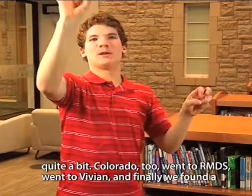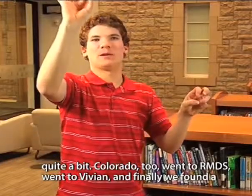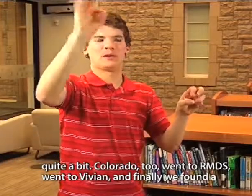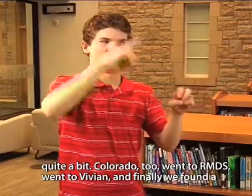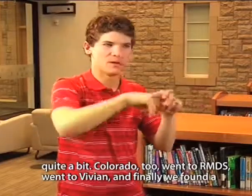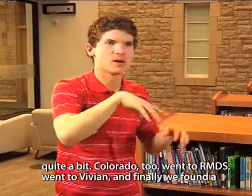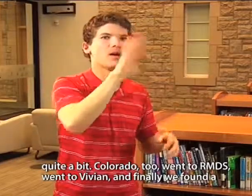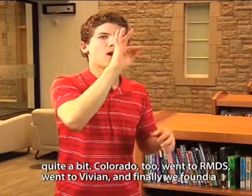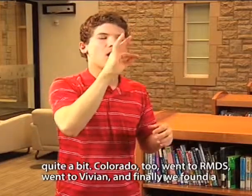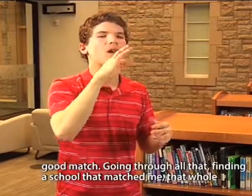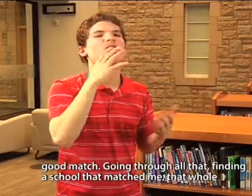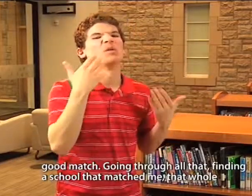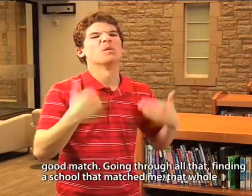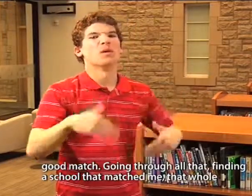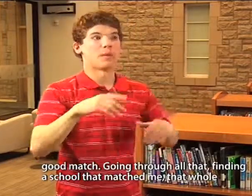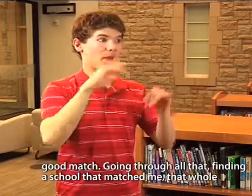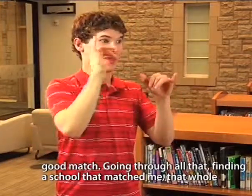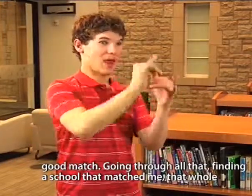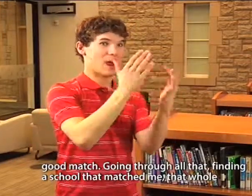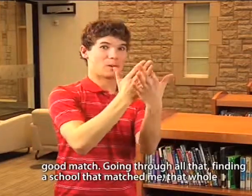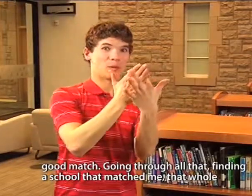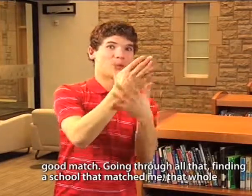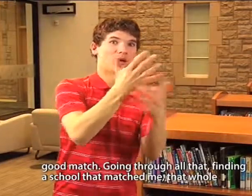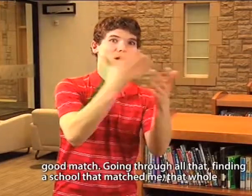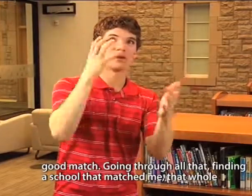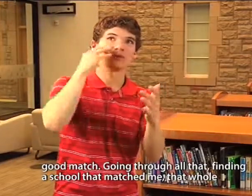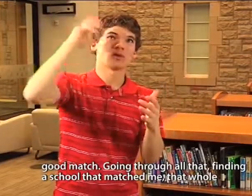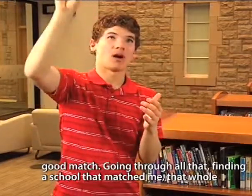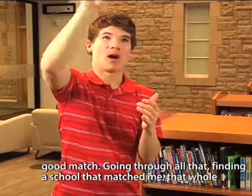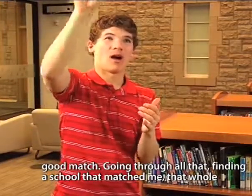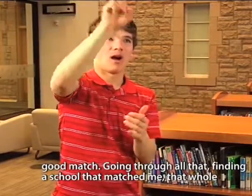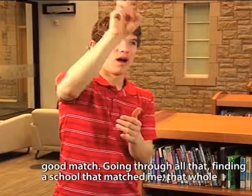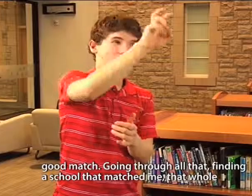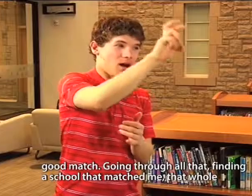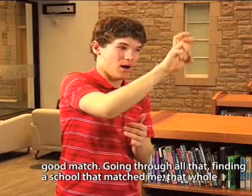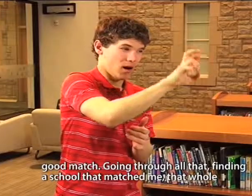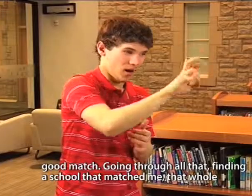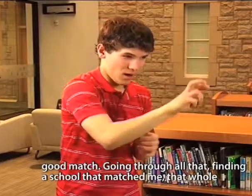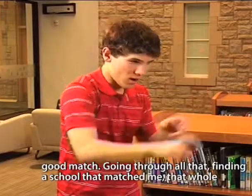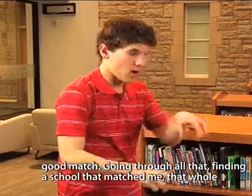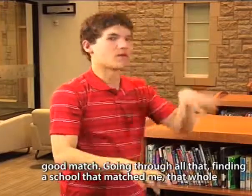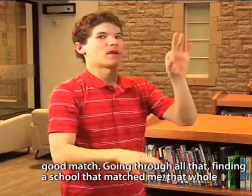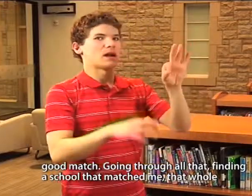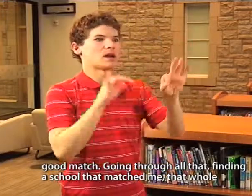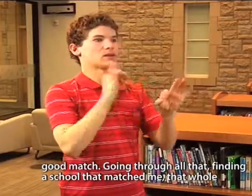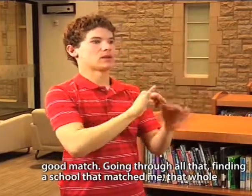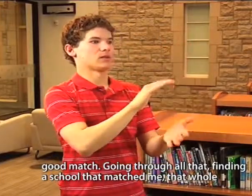And finally, we found a good match. Going through all that, finding that school that matched